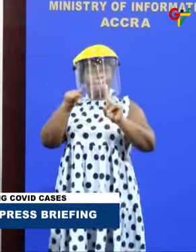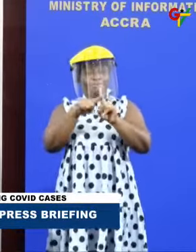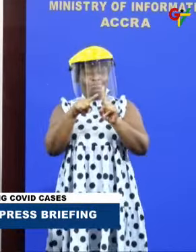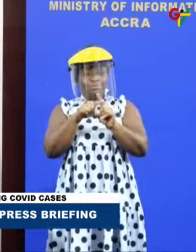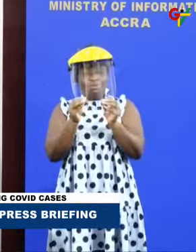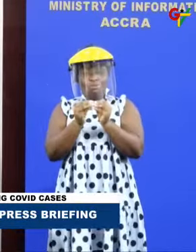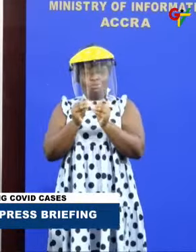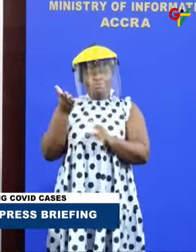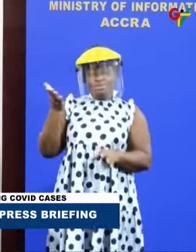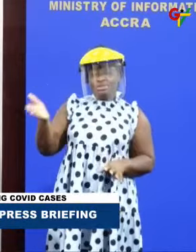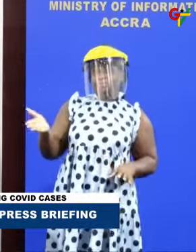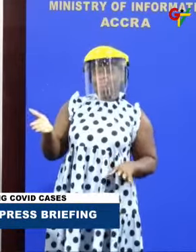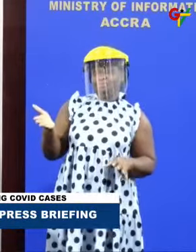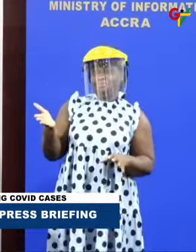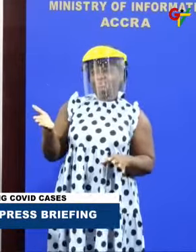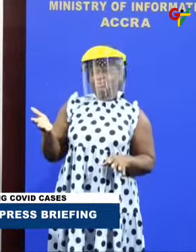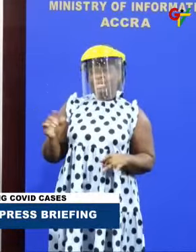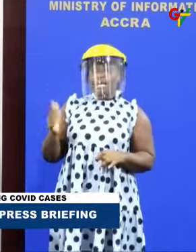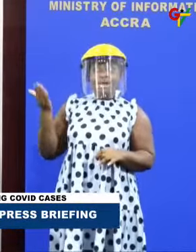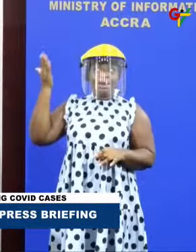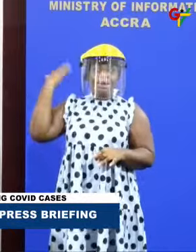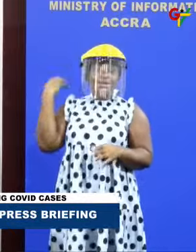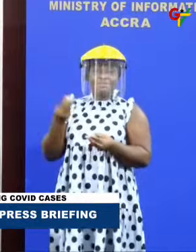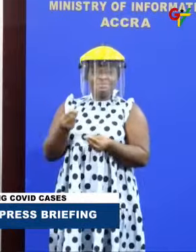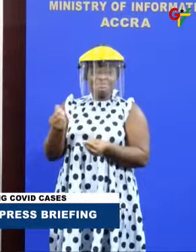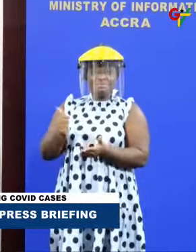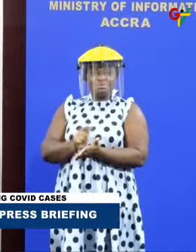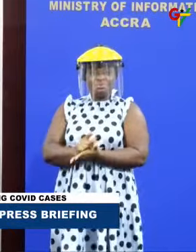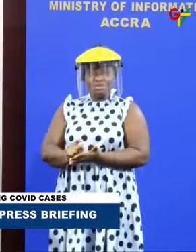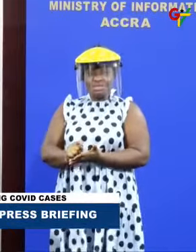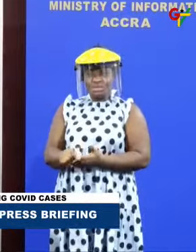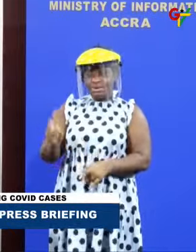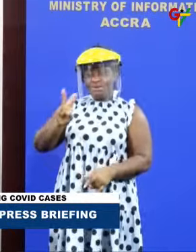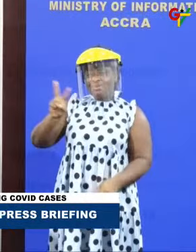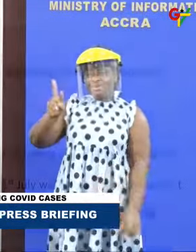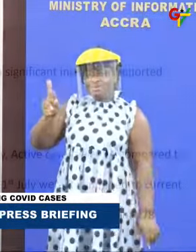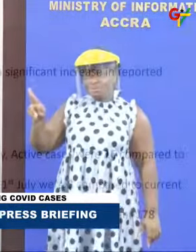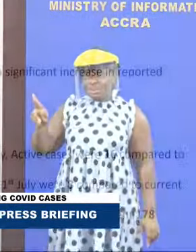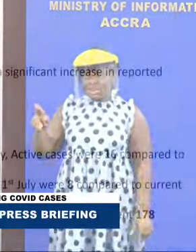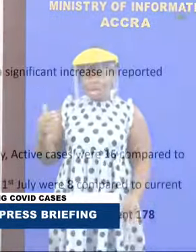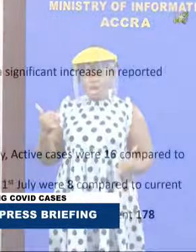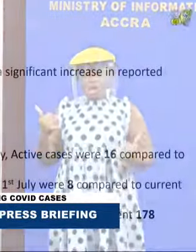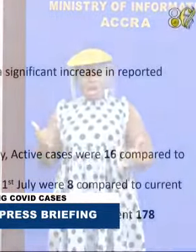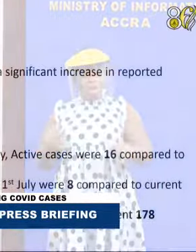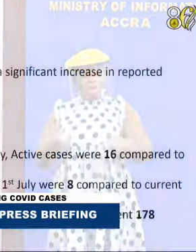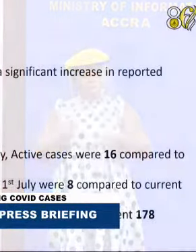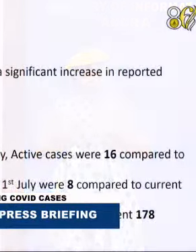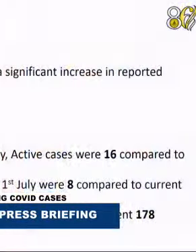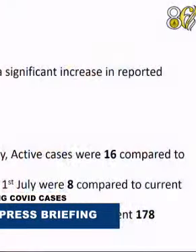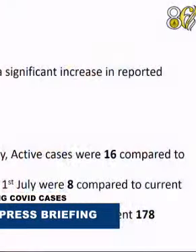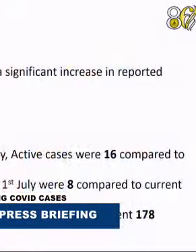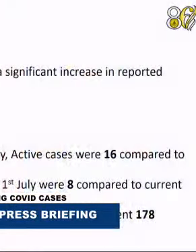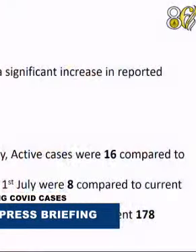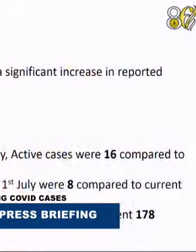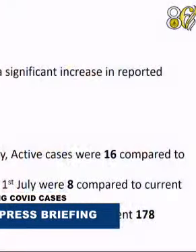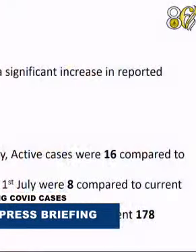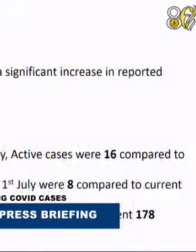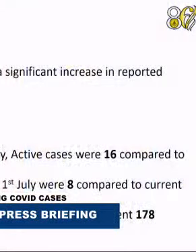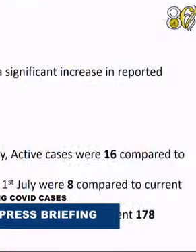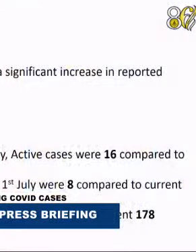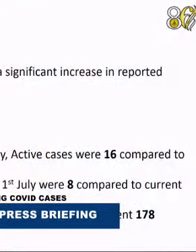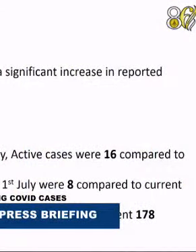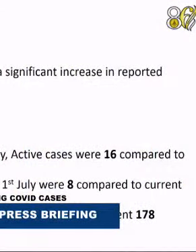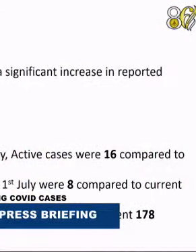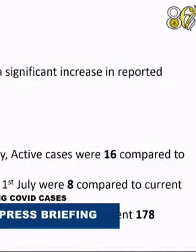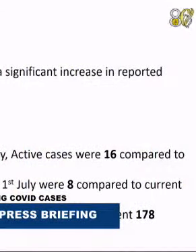happening. Now, in the last few weeks, Volta region, as I said earlier, has been showing number of increasing cases,